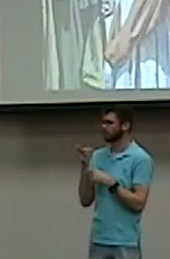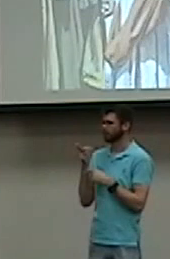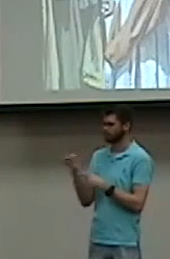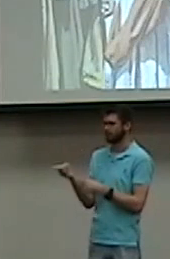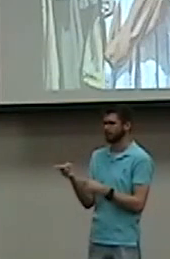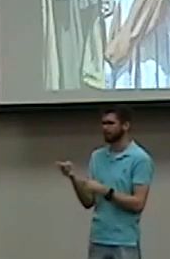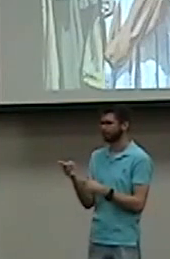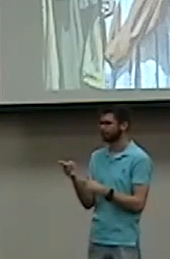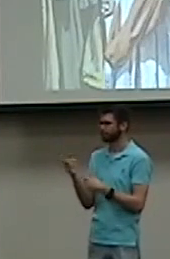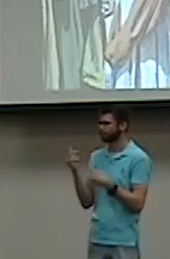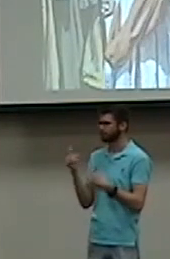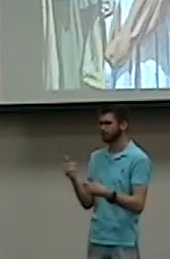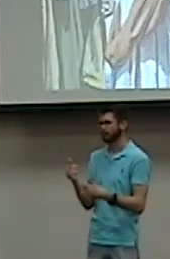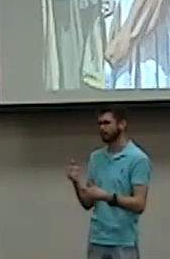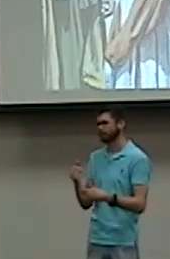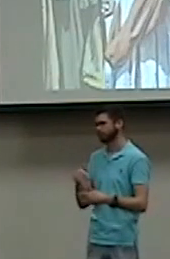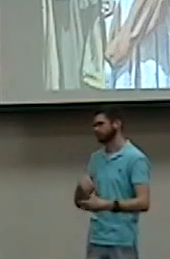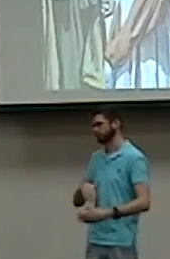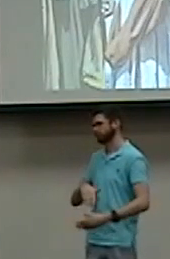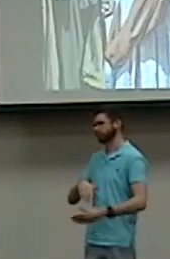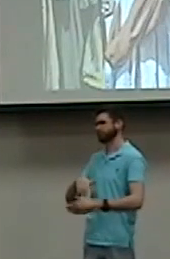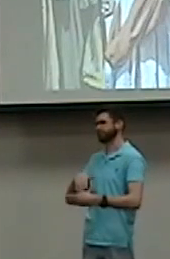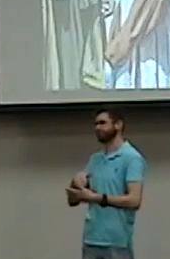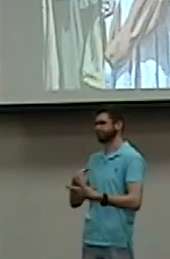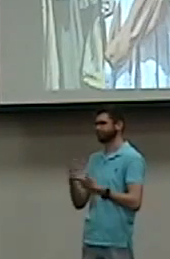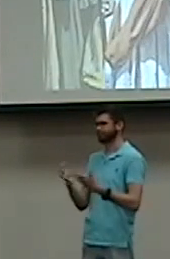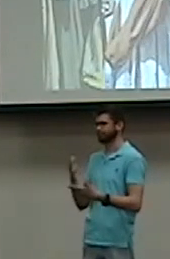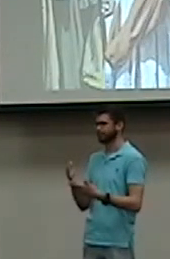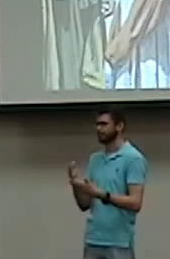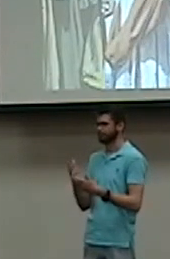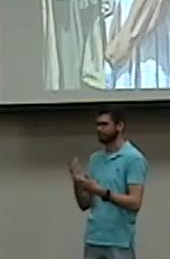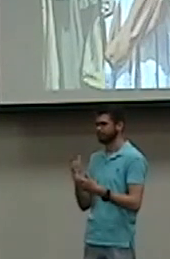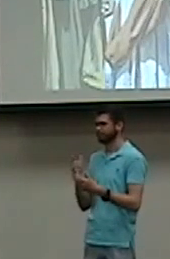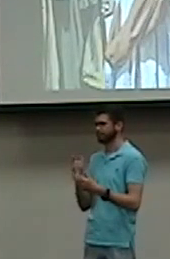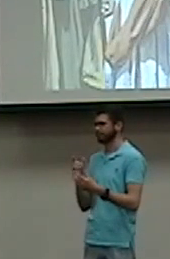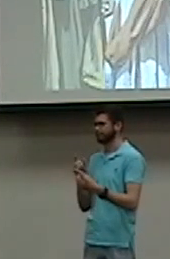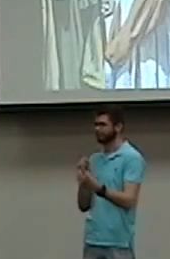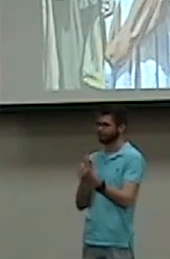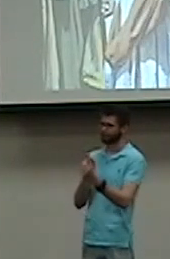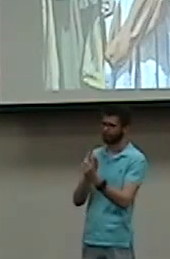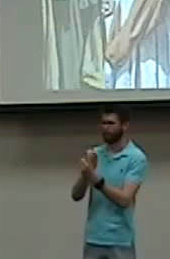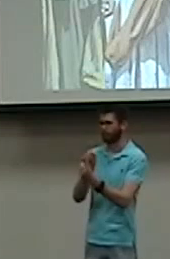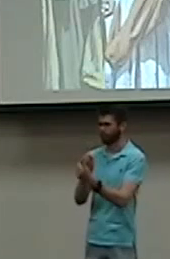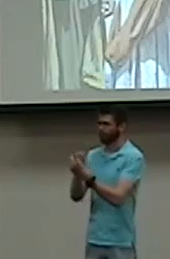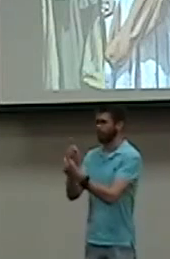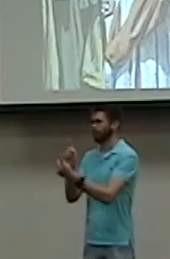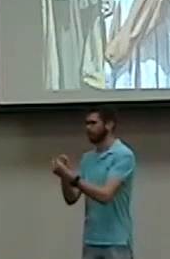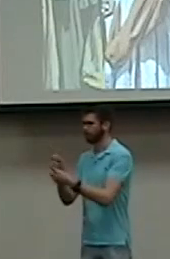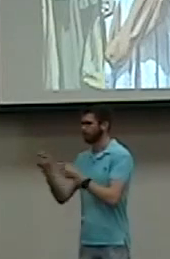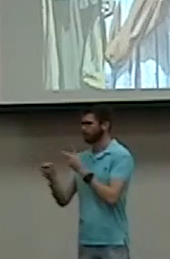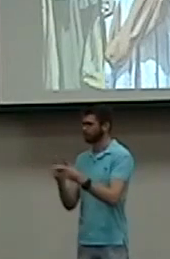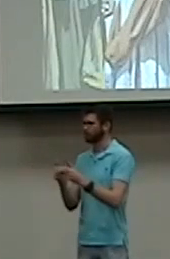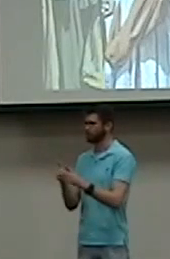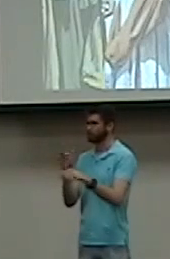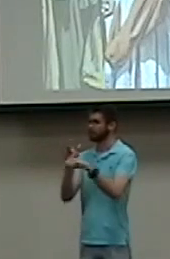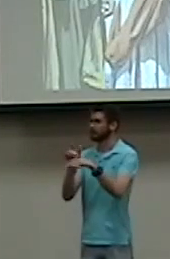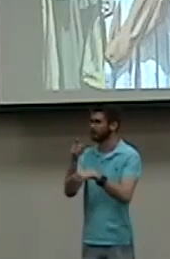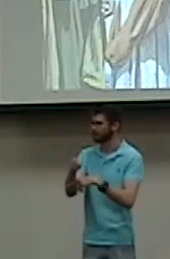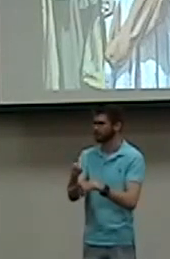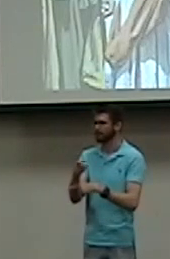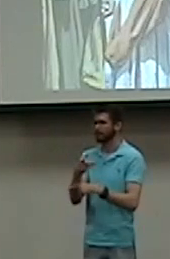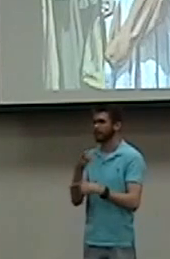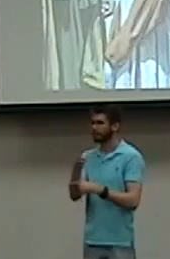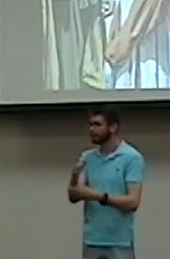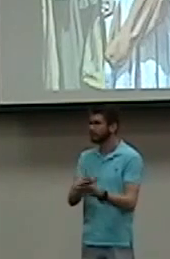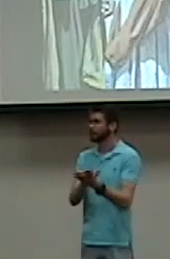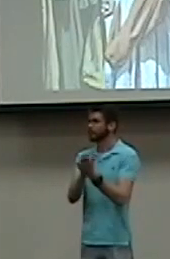into people accidentally who were going to the temple, who were going to the synagogue, who got frustrated at her because they